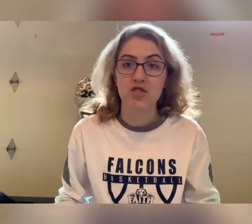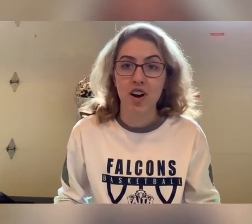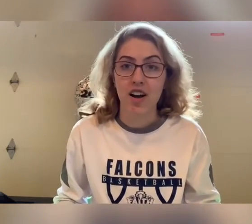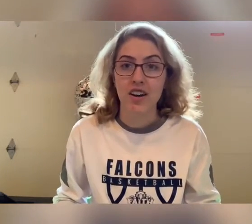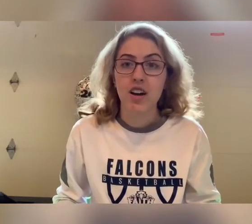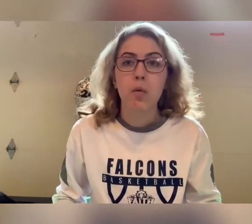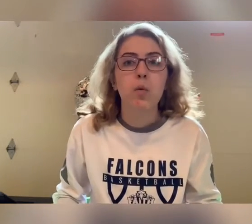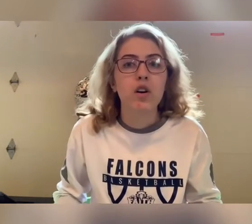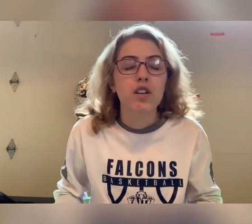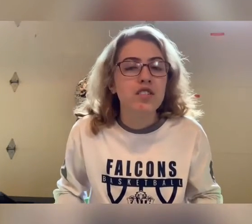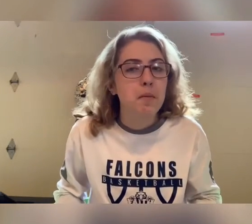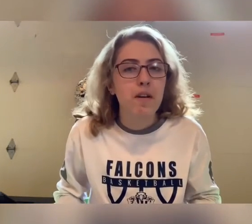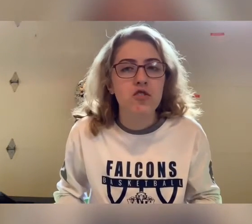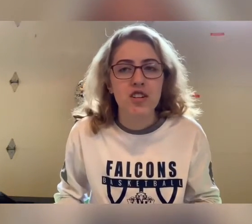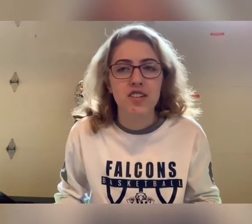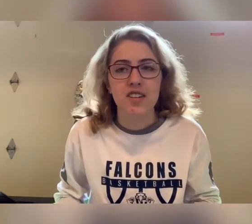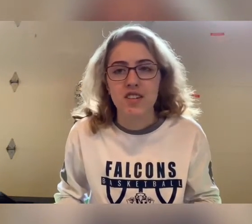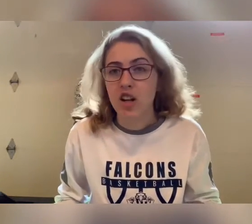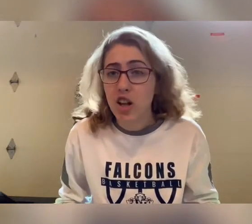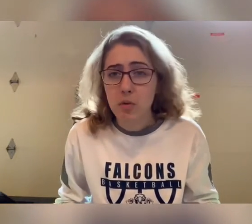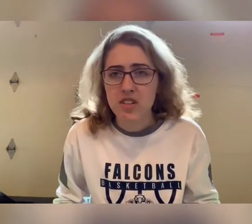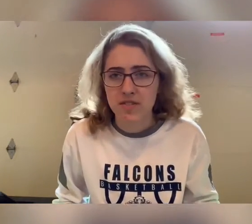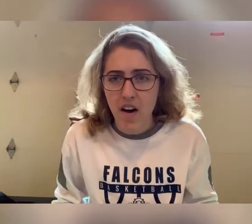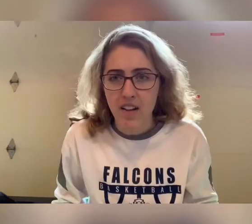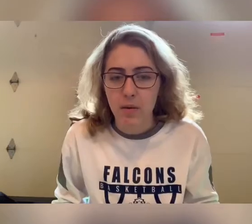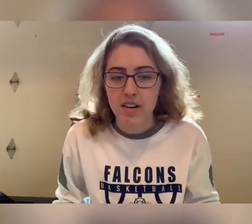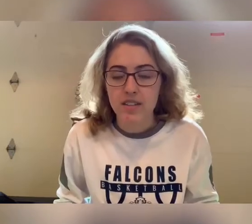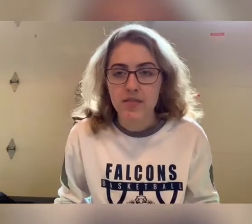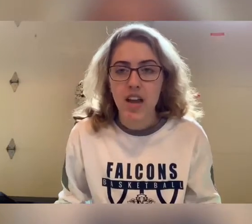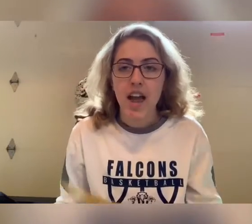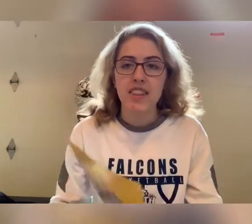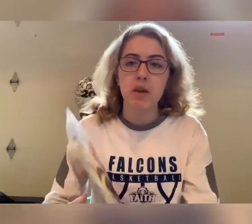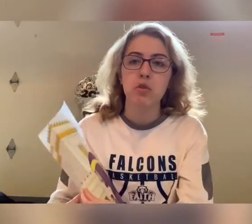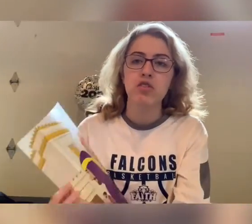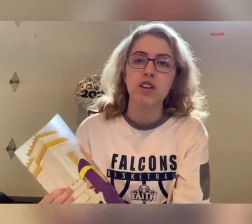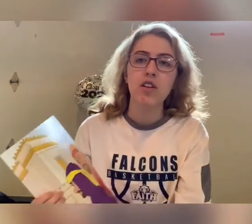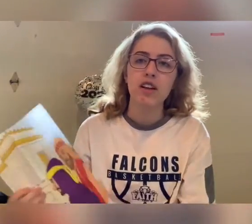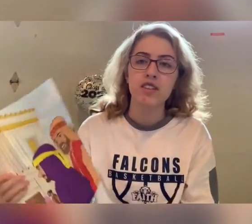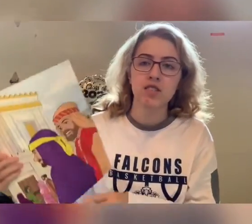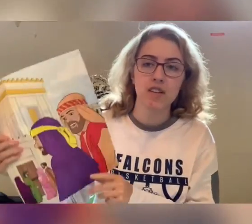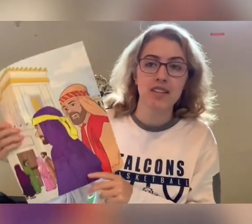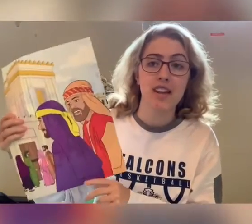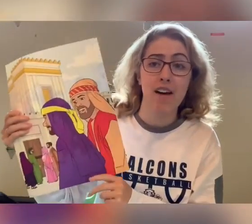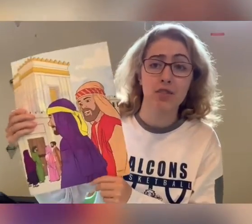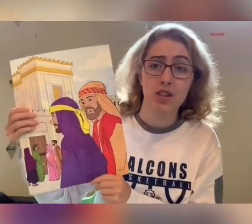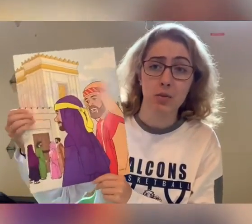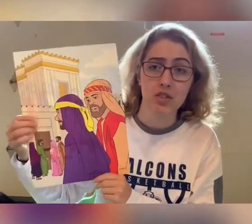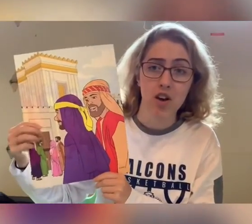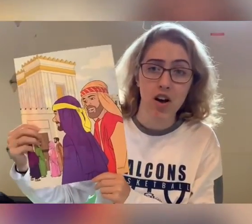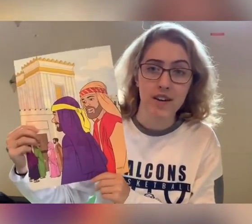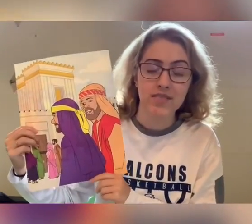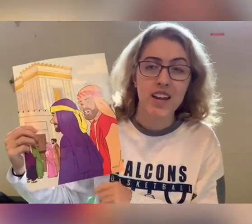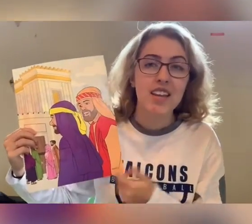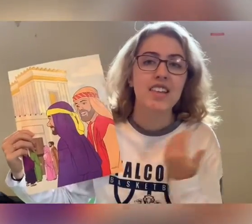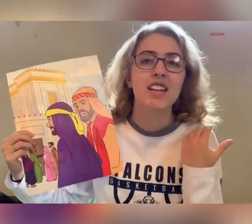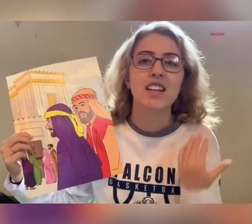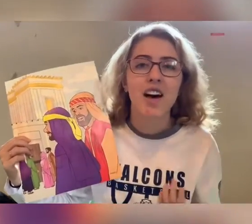John were some of Jesus' closest followers, and they were still his servants after he was gone. They loved to